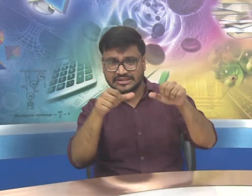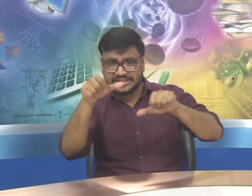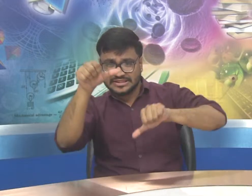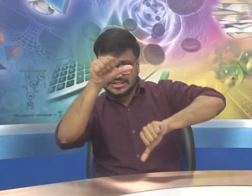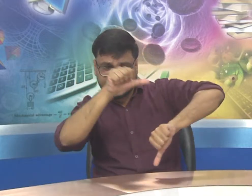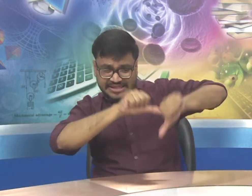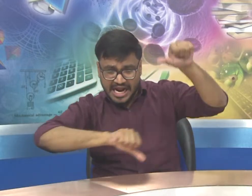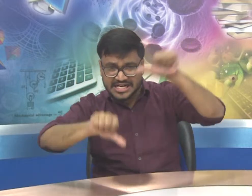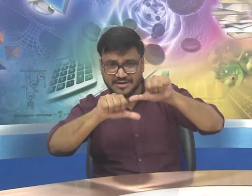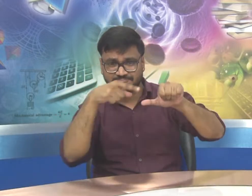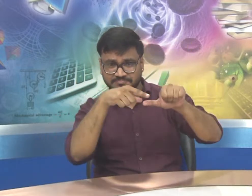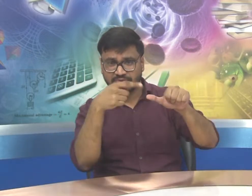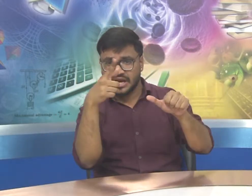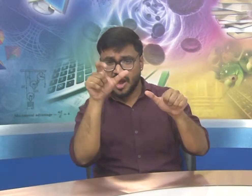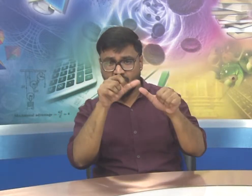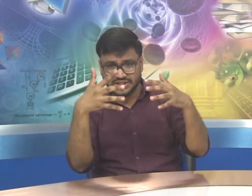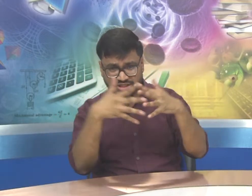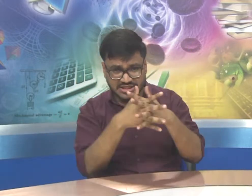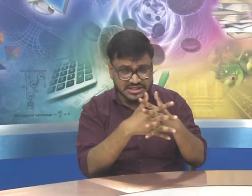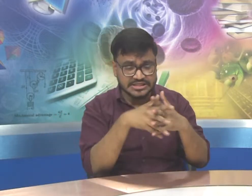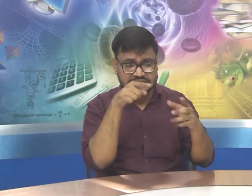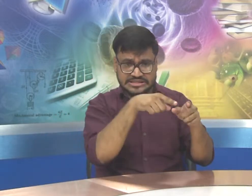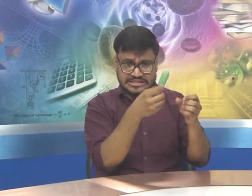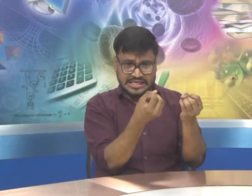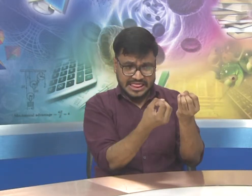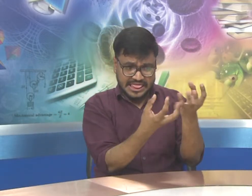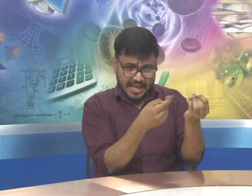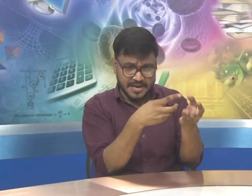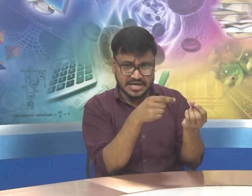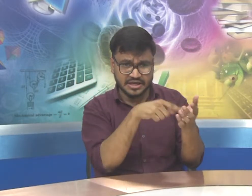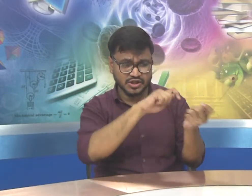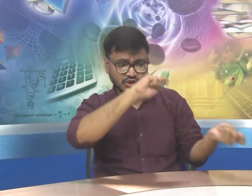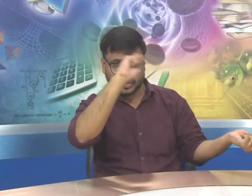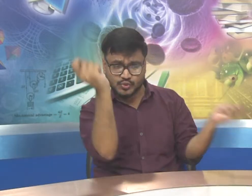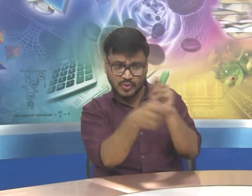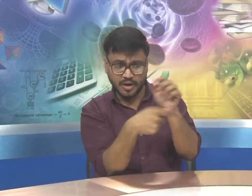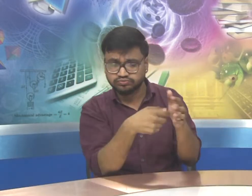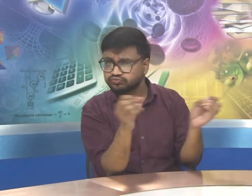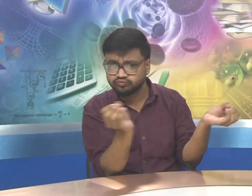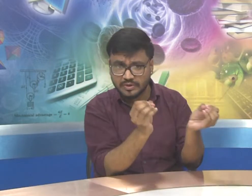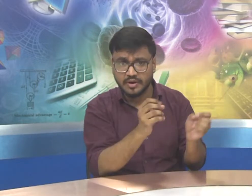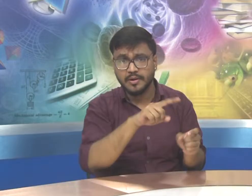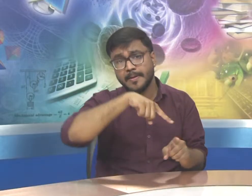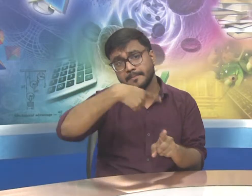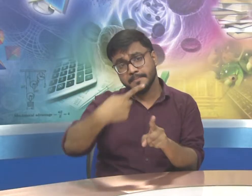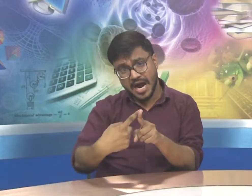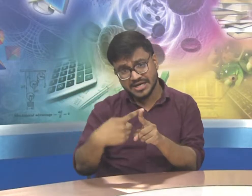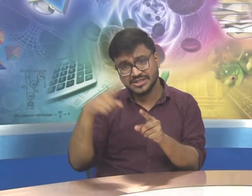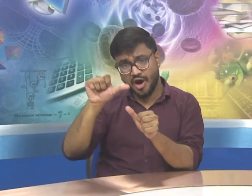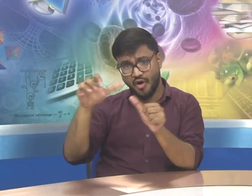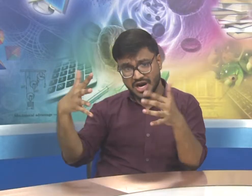He used his theory to explain important science laws